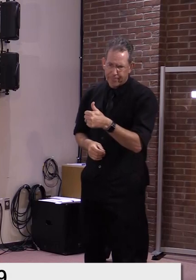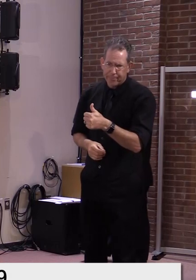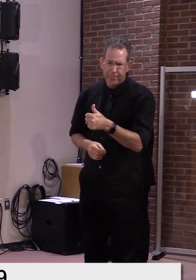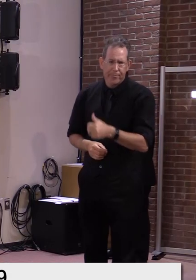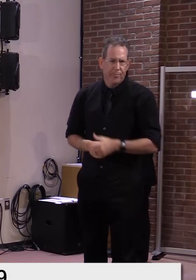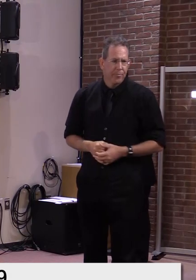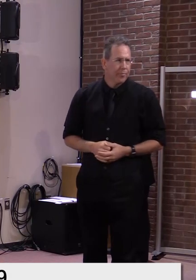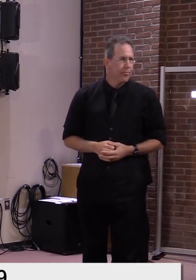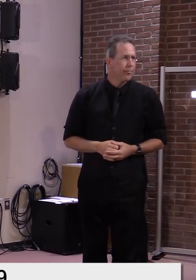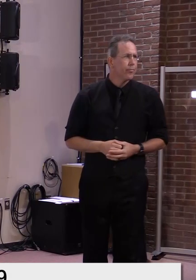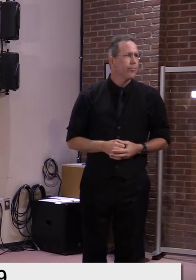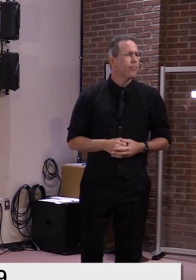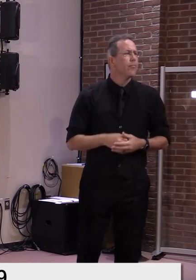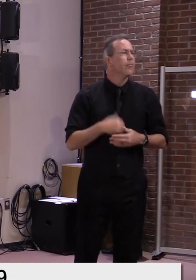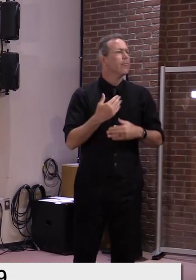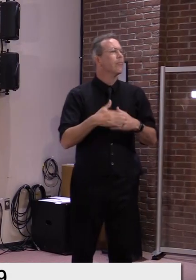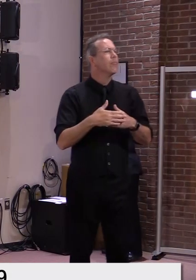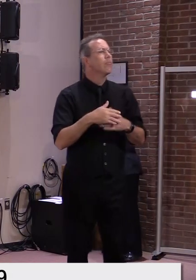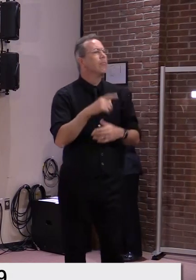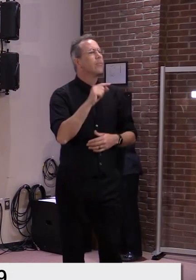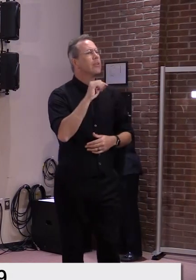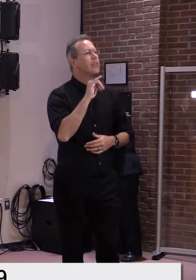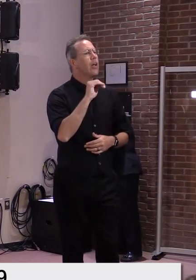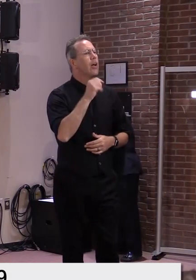Eric, the Times Argus.